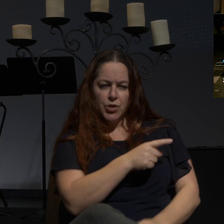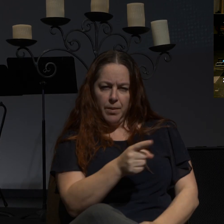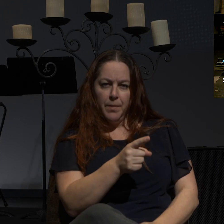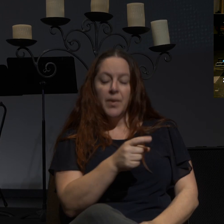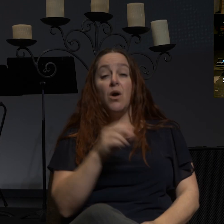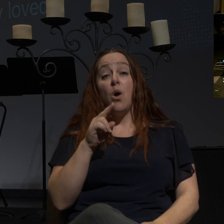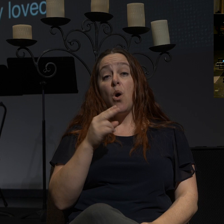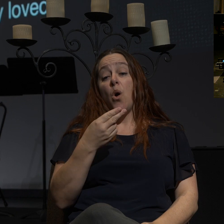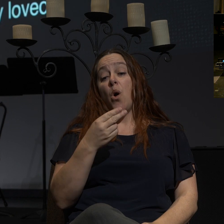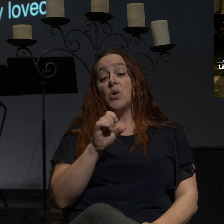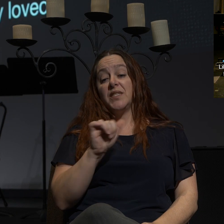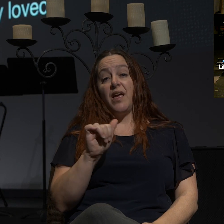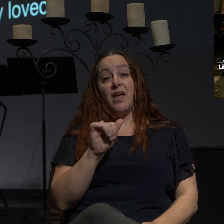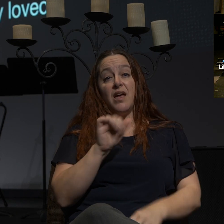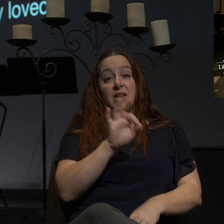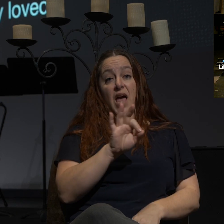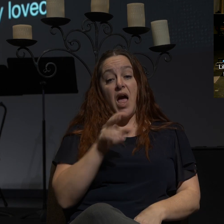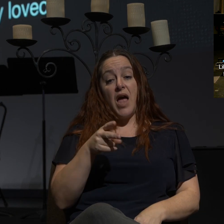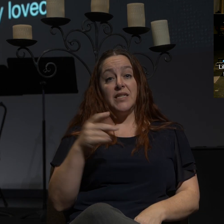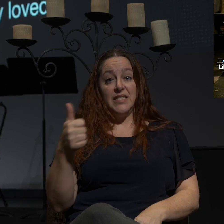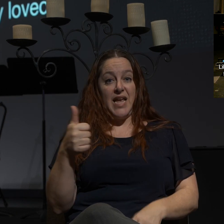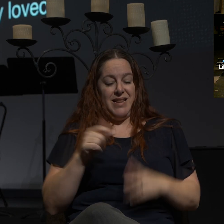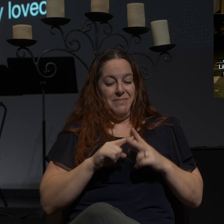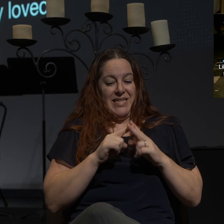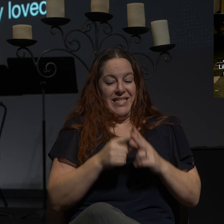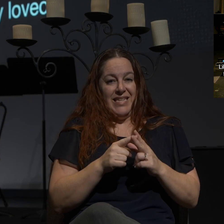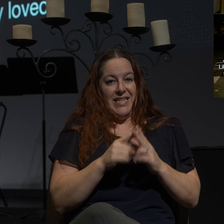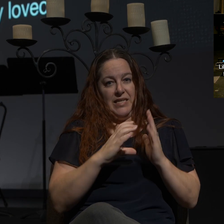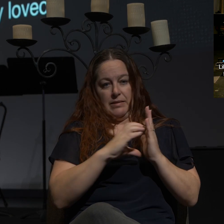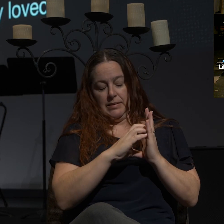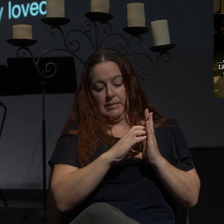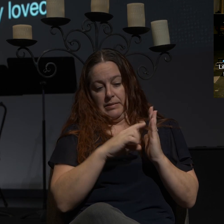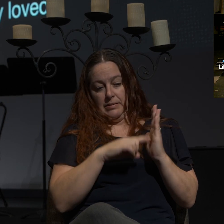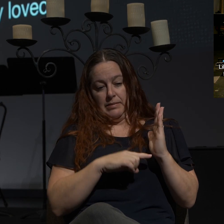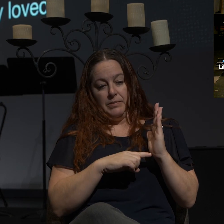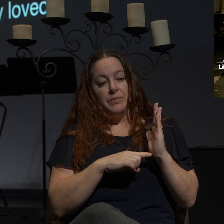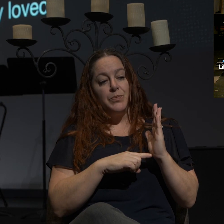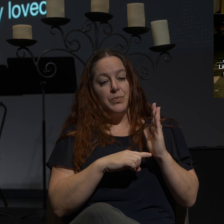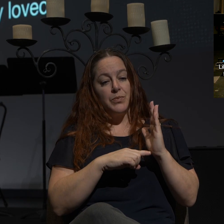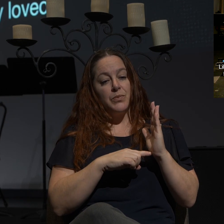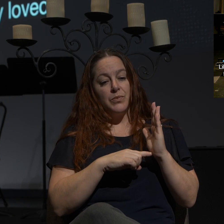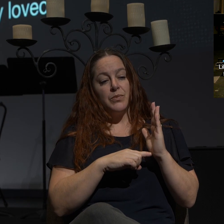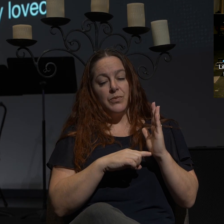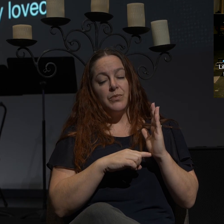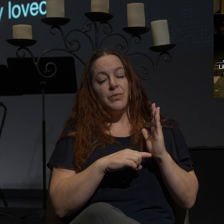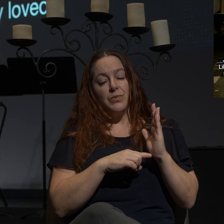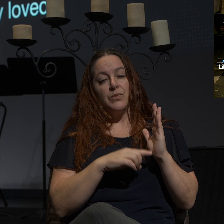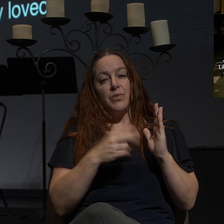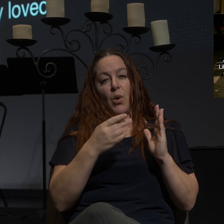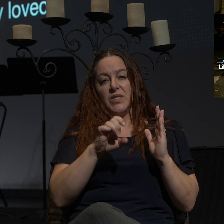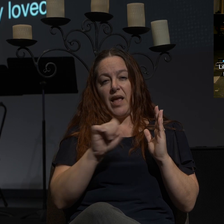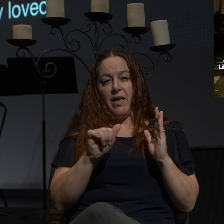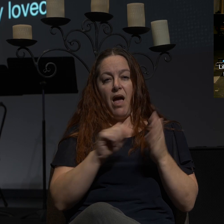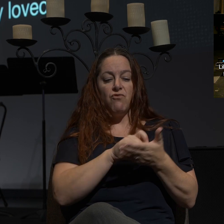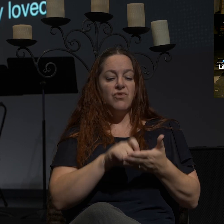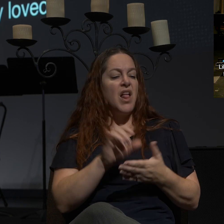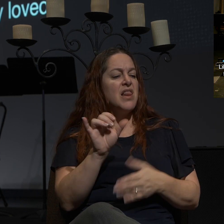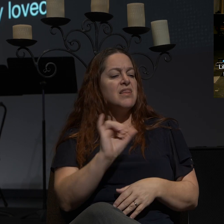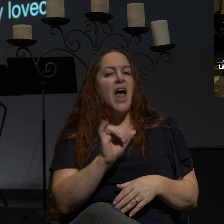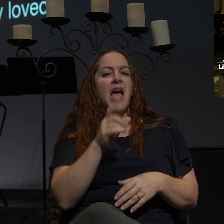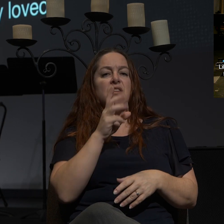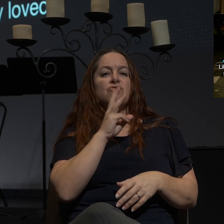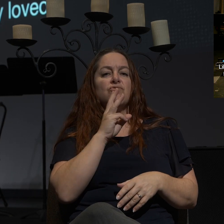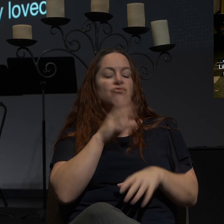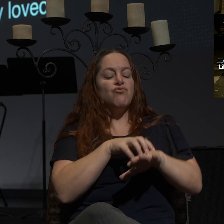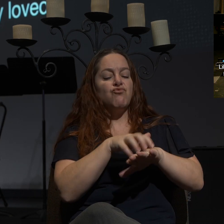Hosea 9:10, the very beginning of this section we're looking at this morning, this is what Hosea writes. Like grapes in